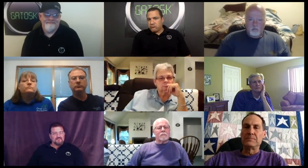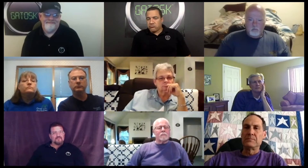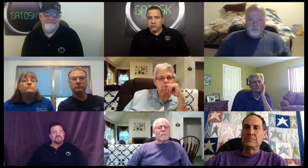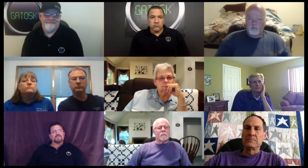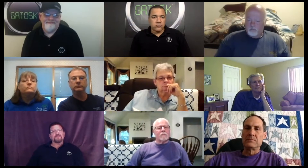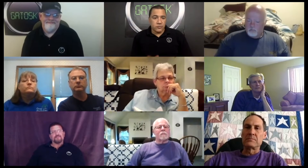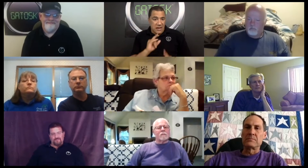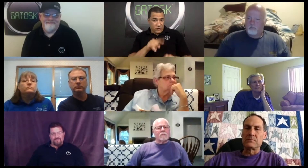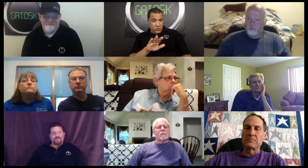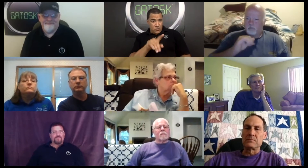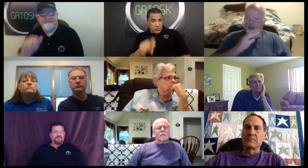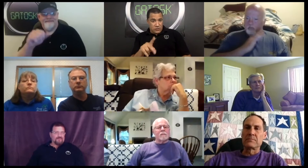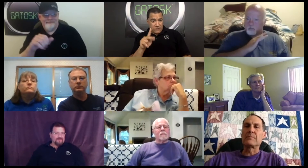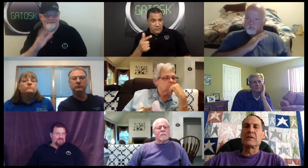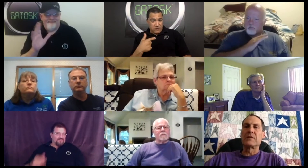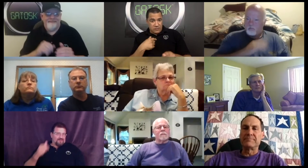Gatosk. Does that answer your question?